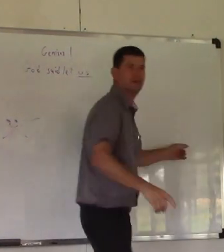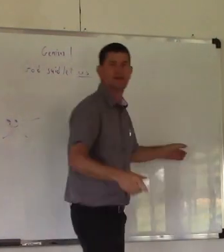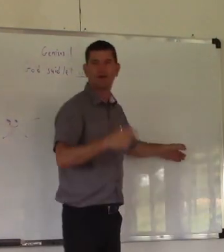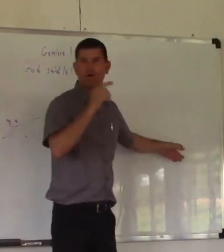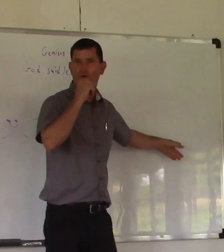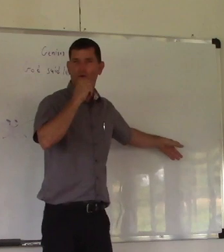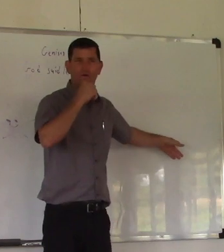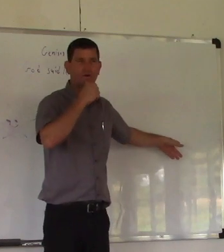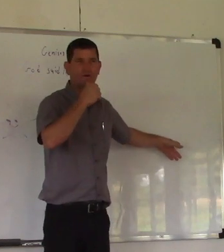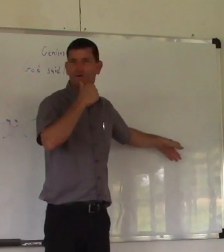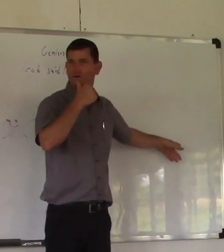food.